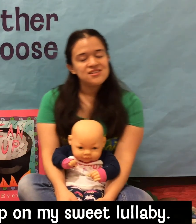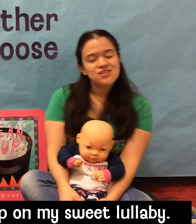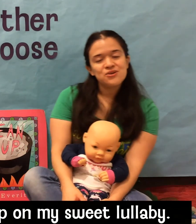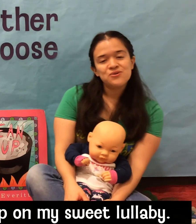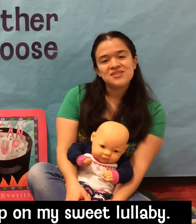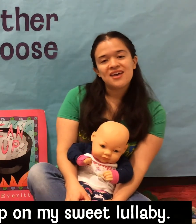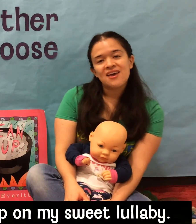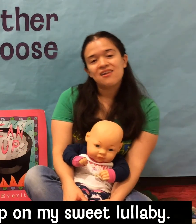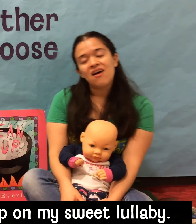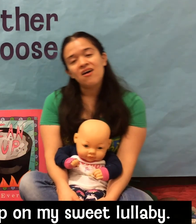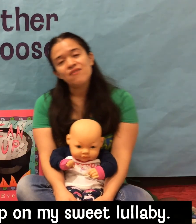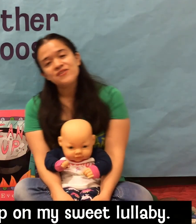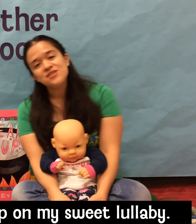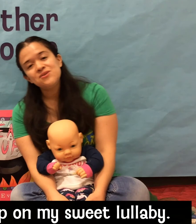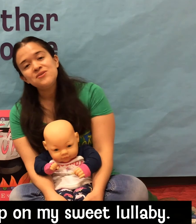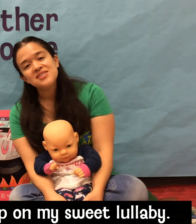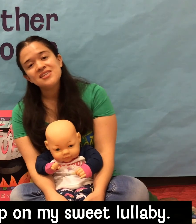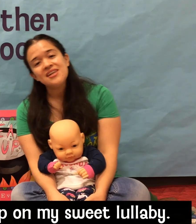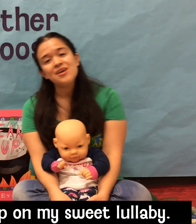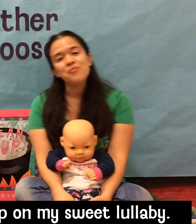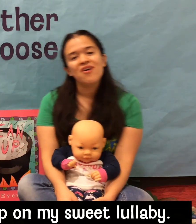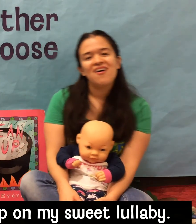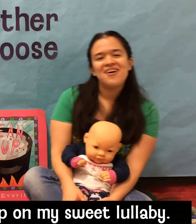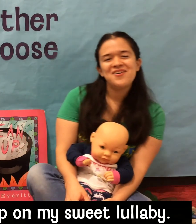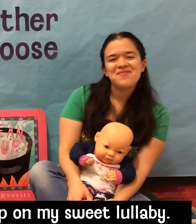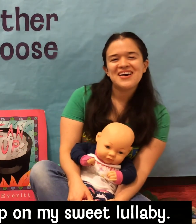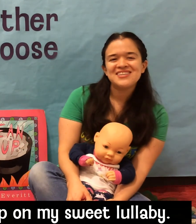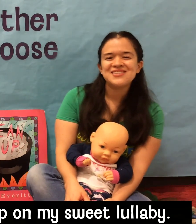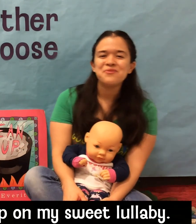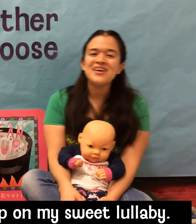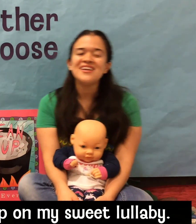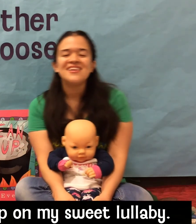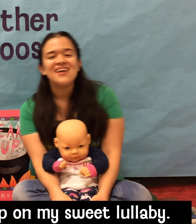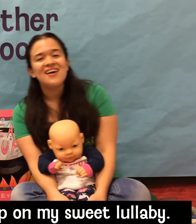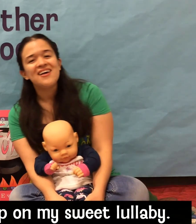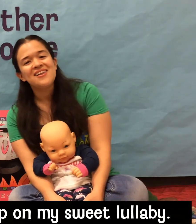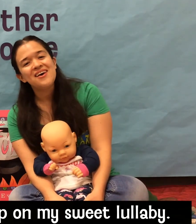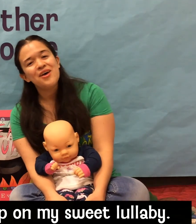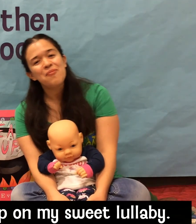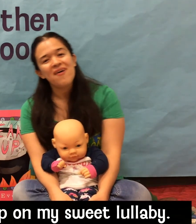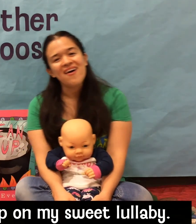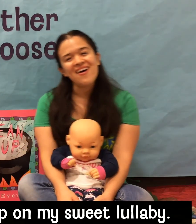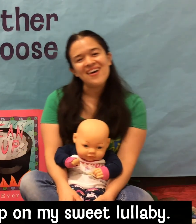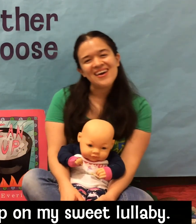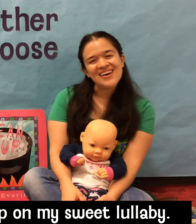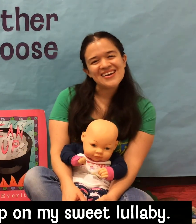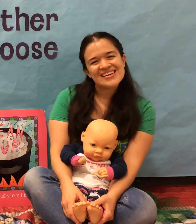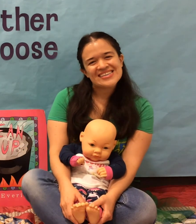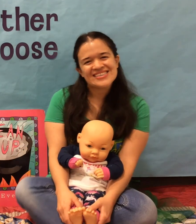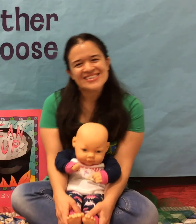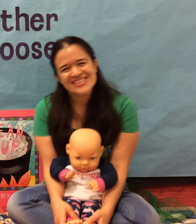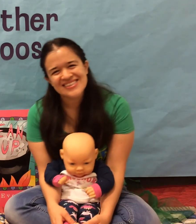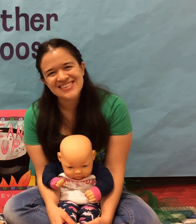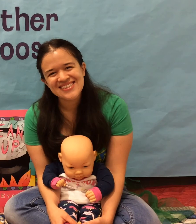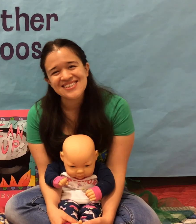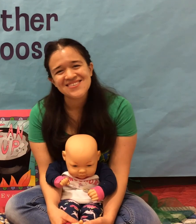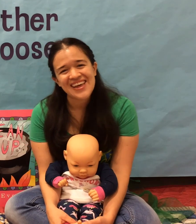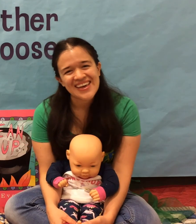So sail off to sleep on my sweet lullaby. Did you like